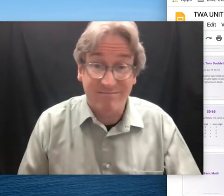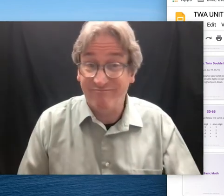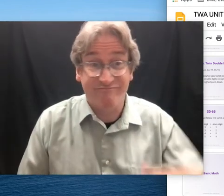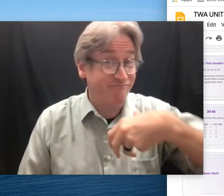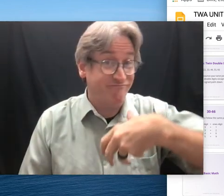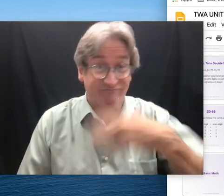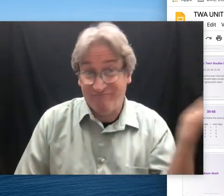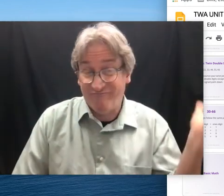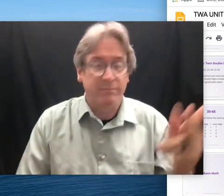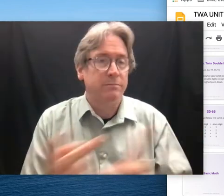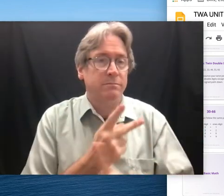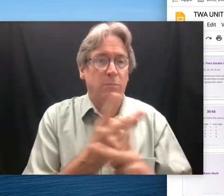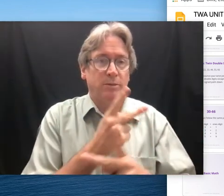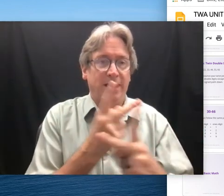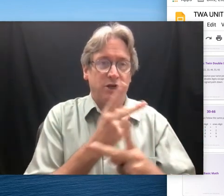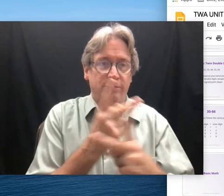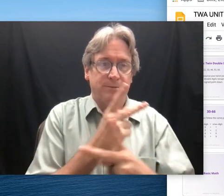K.